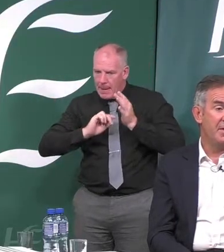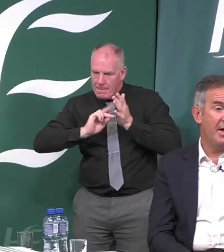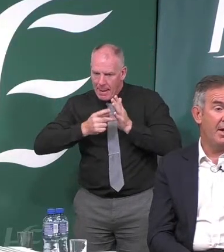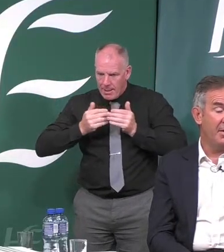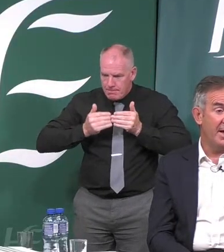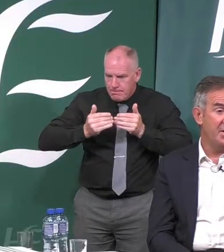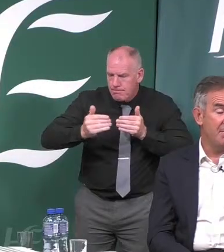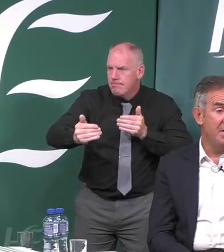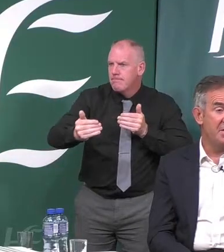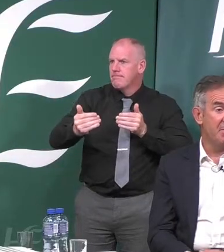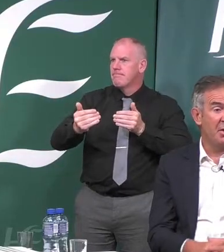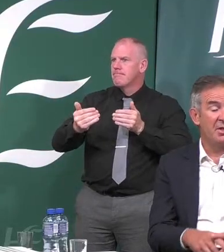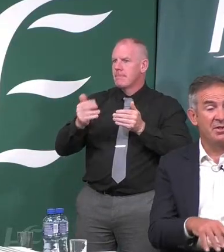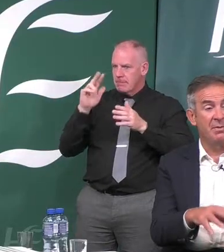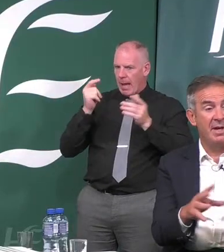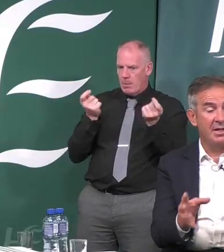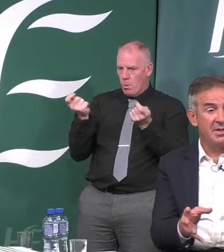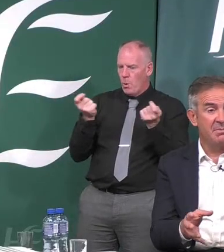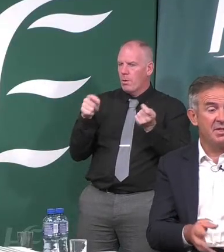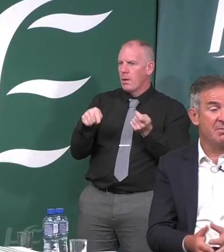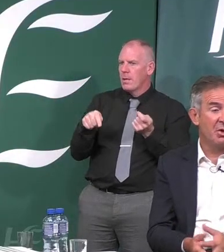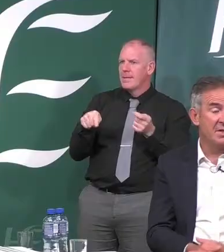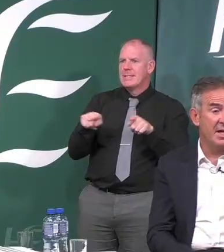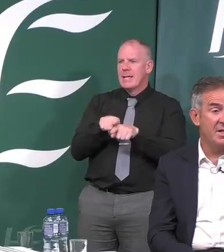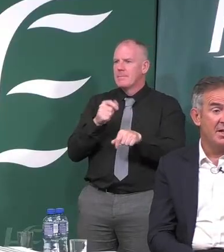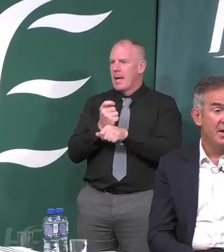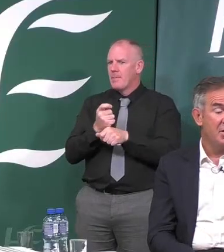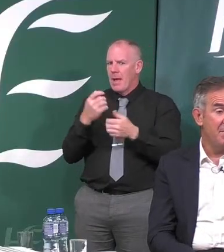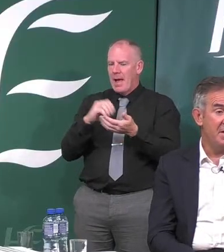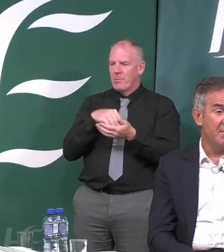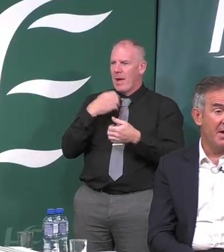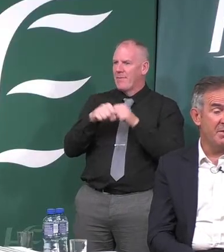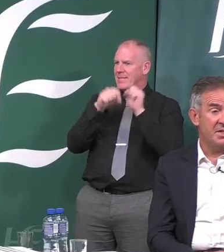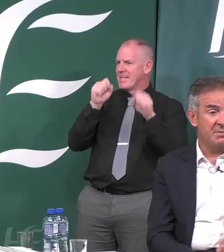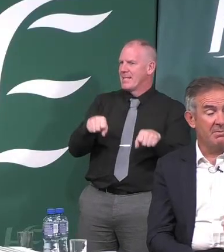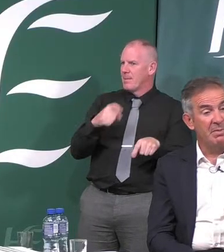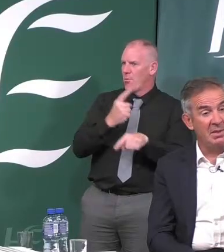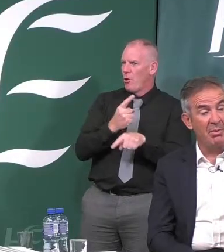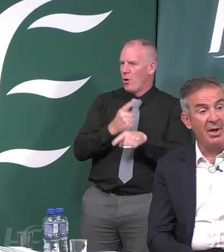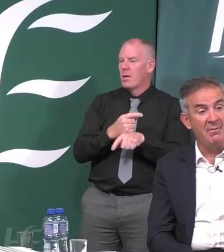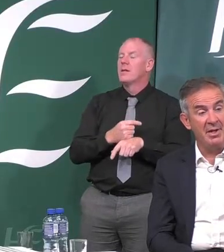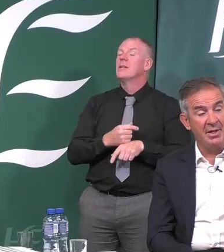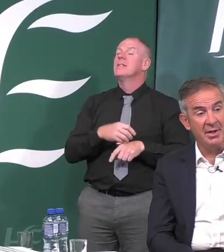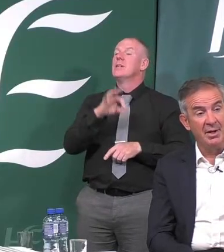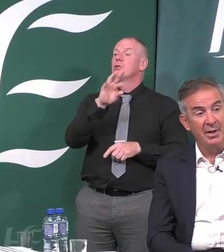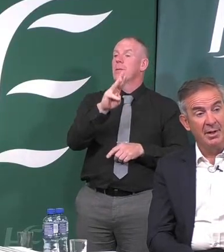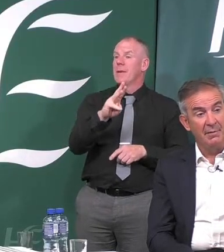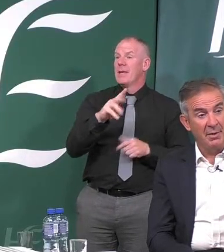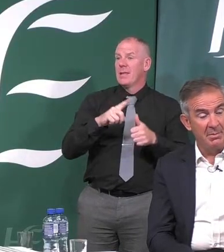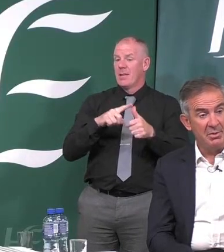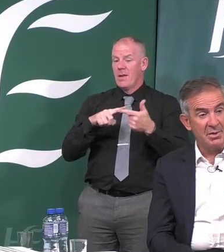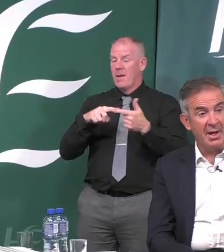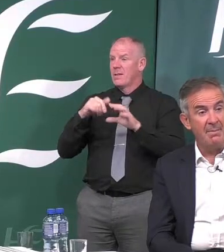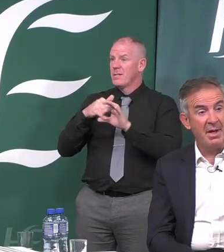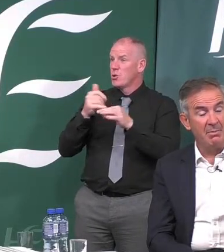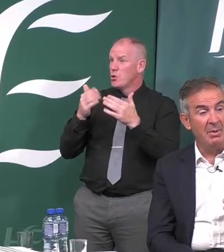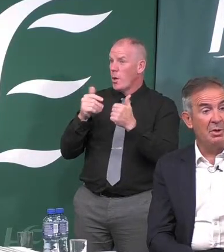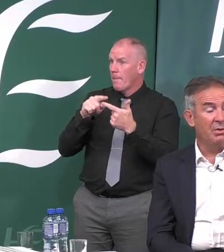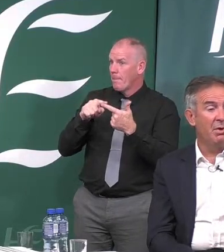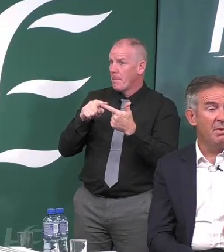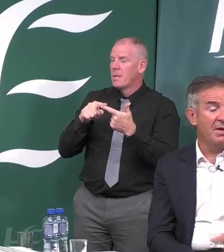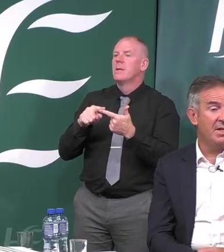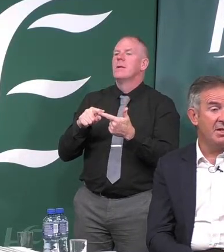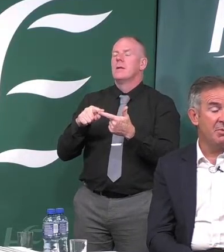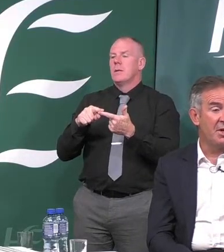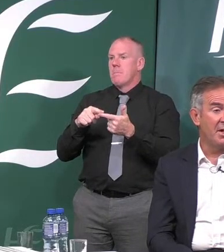terms of how you'd actually administer it, but also the mechanisms. As Paul said, GPs and pharmacies would be the prime vehicle for the booster campaign, but